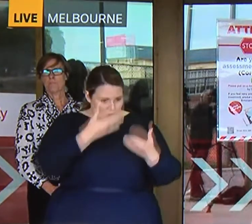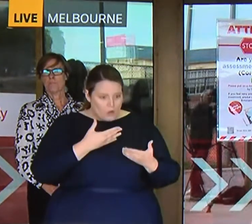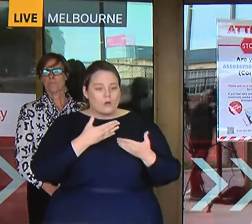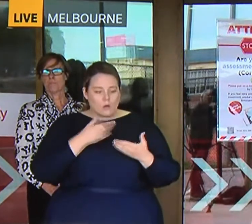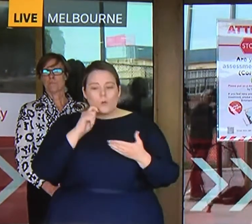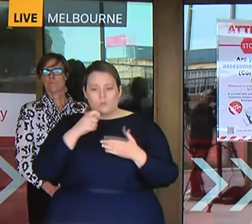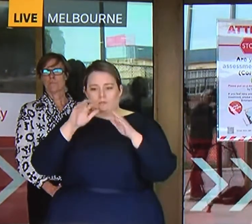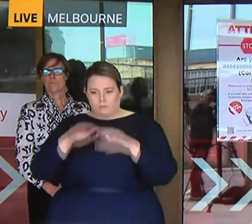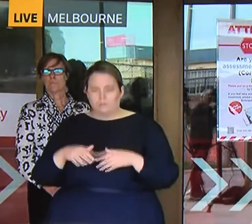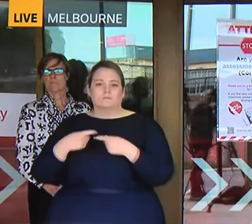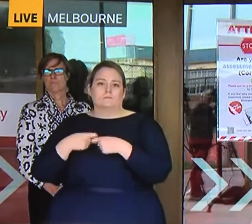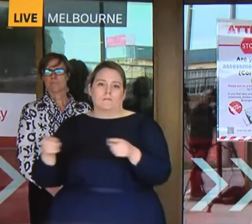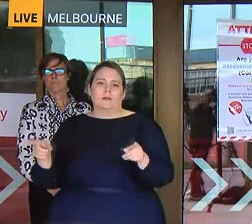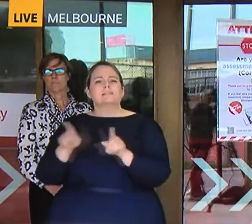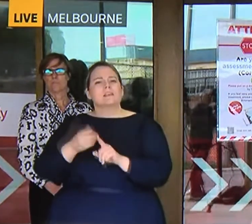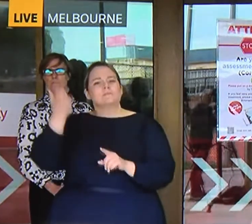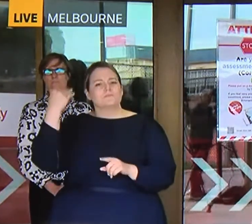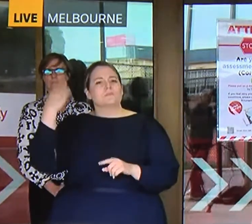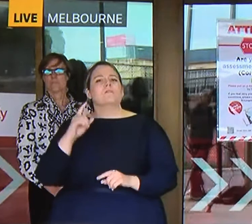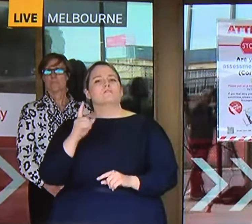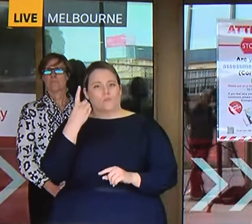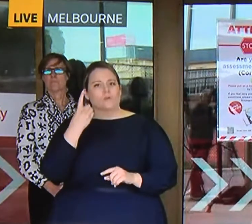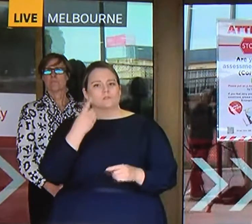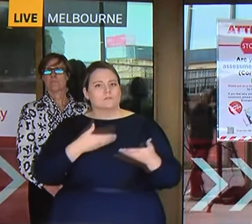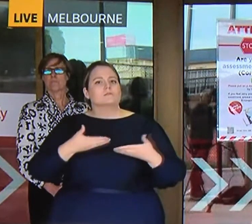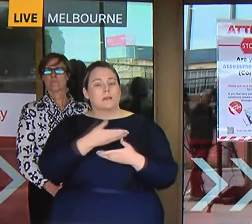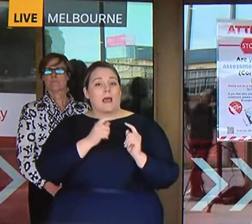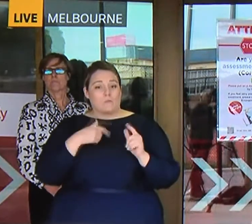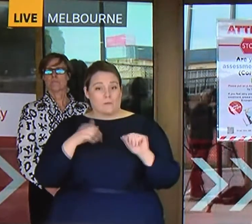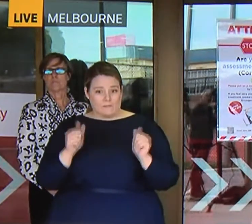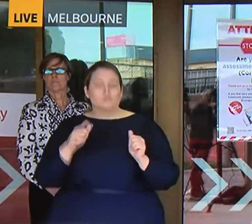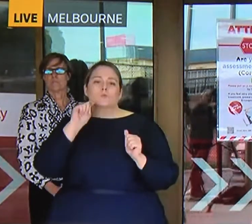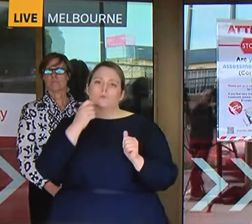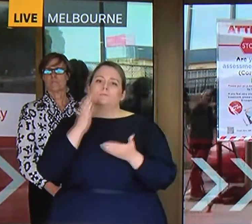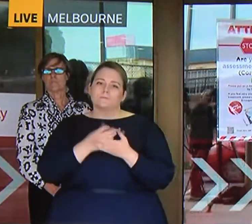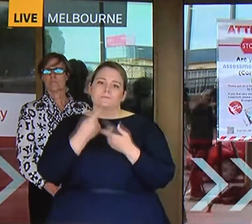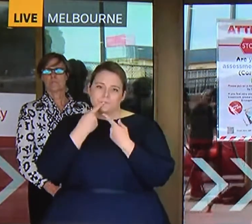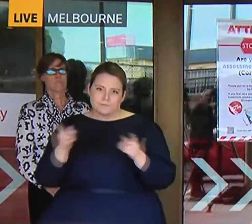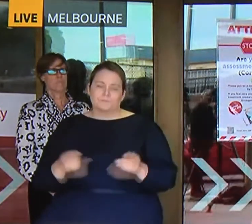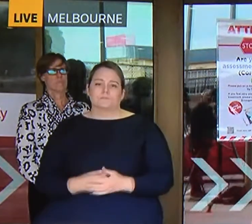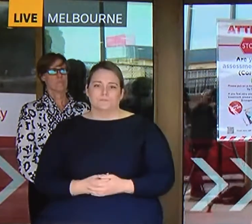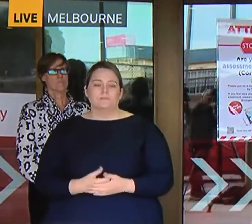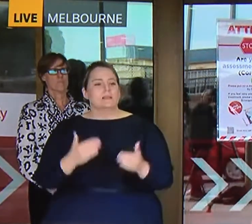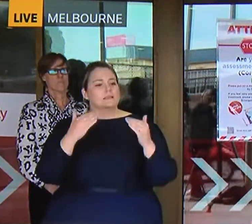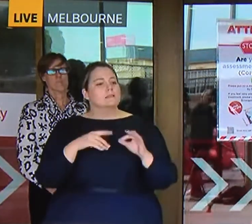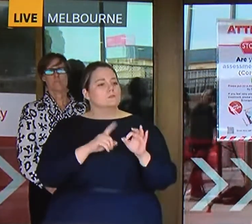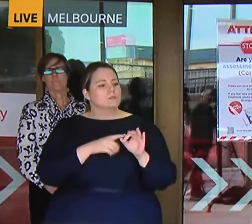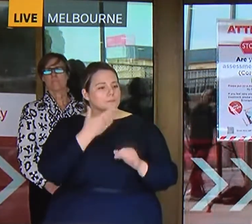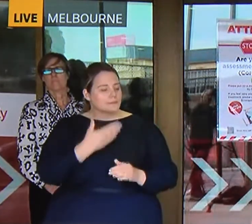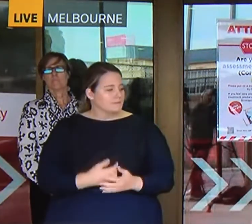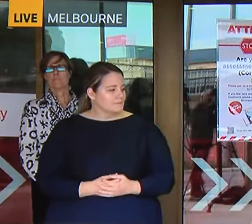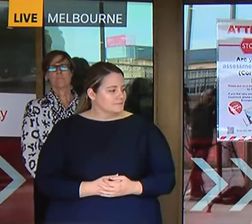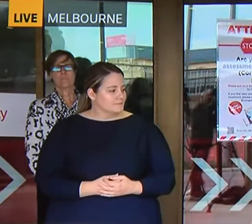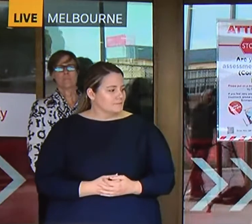round, that will be provided once it's been assessed and completed. Next question, Tamsin.